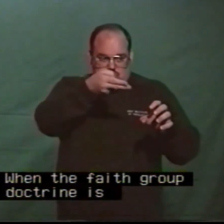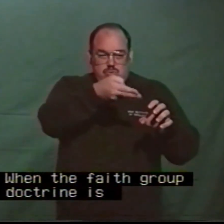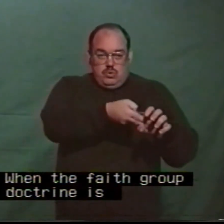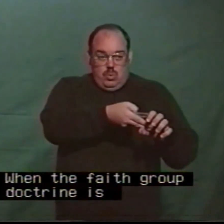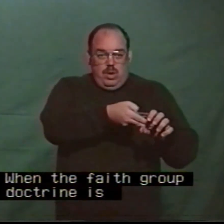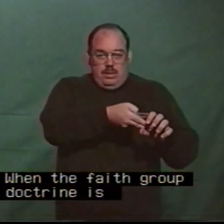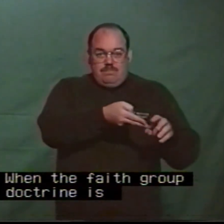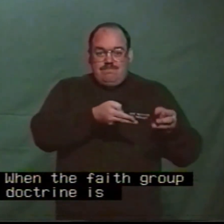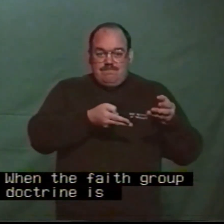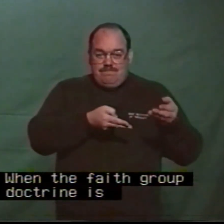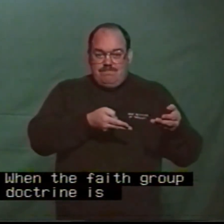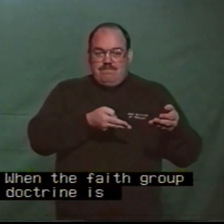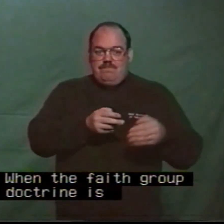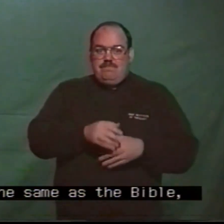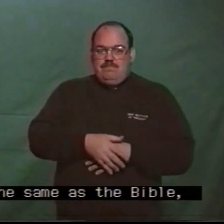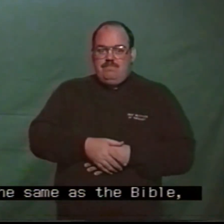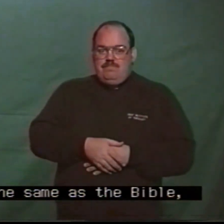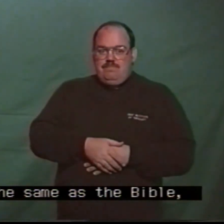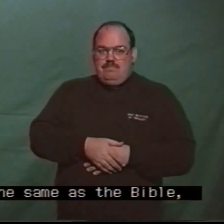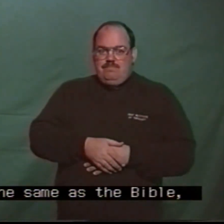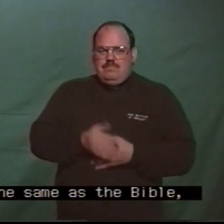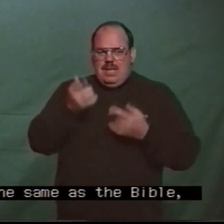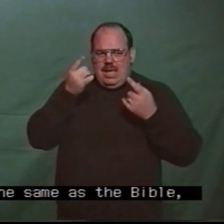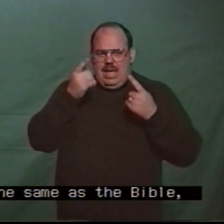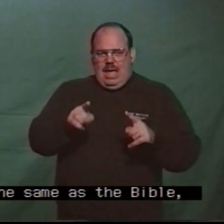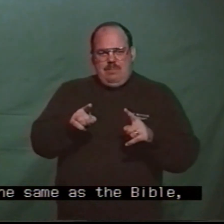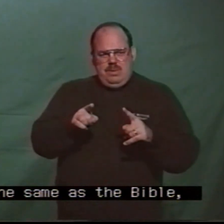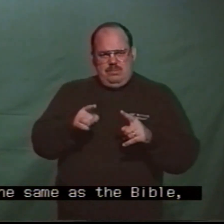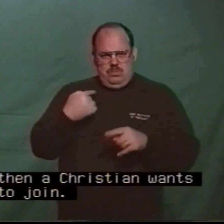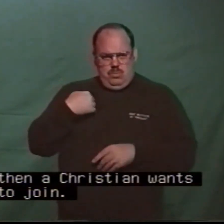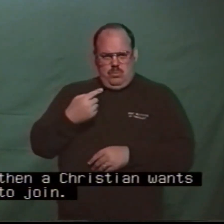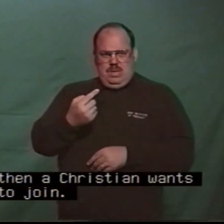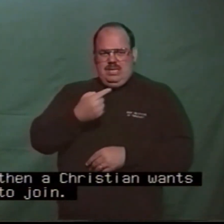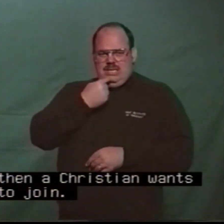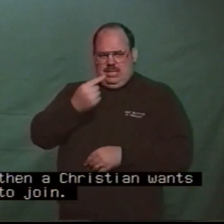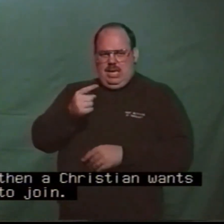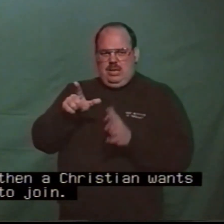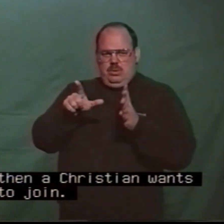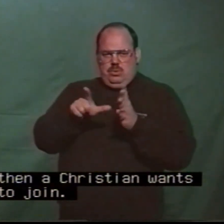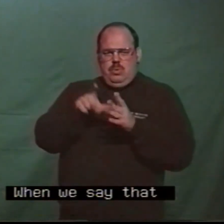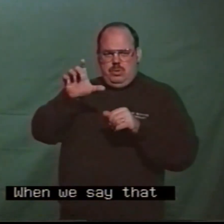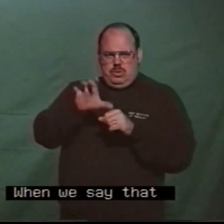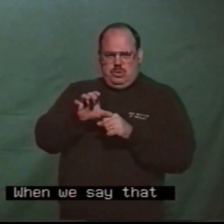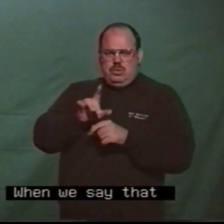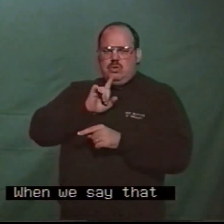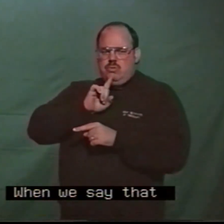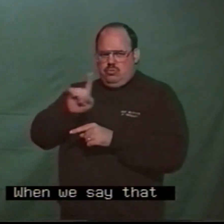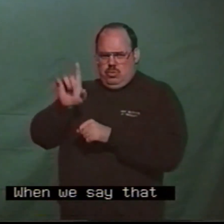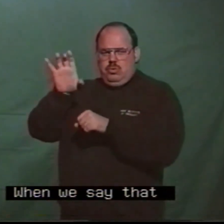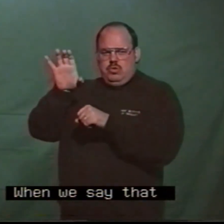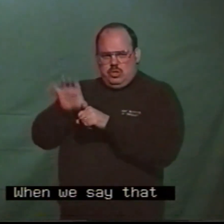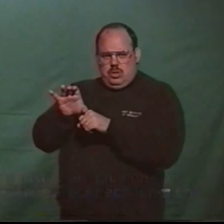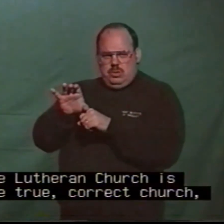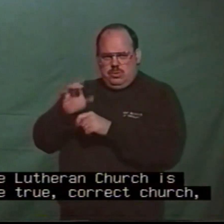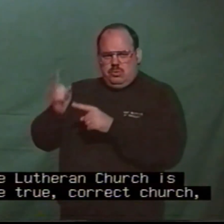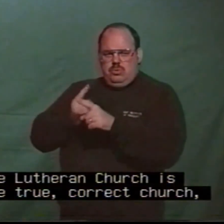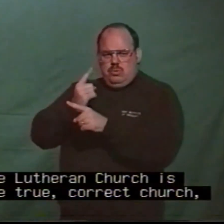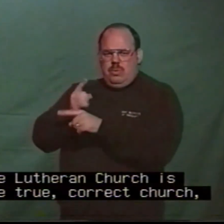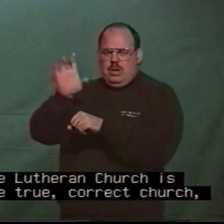is the same as the Bible then a Christian wants to join when we say that the